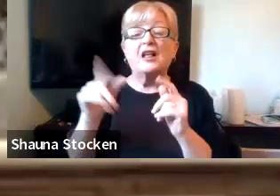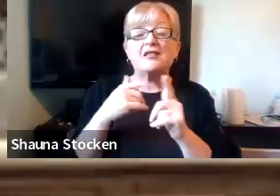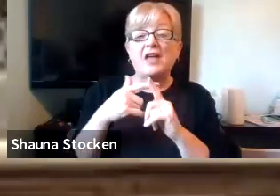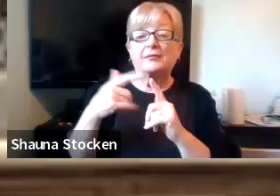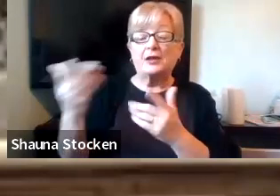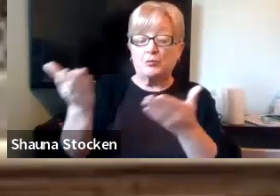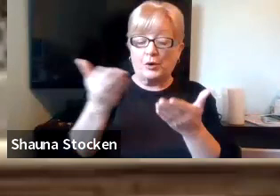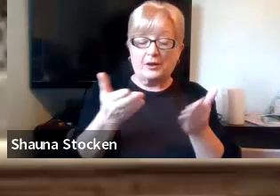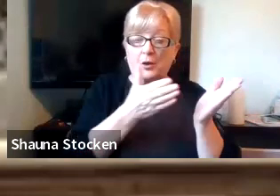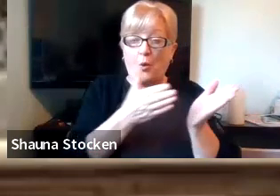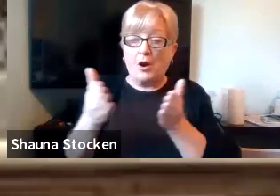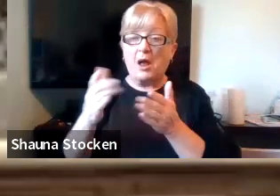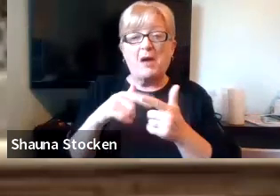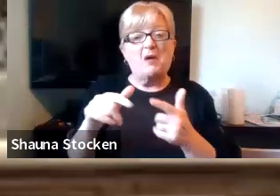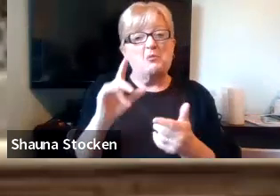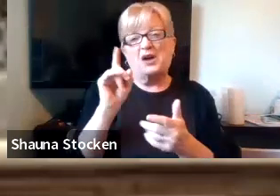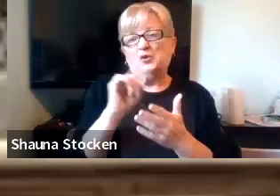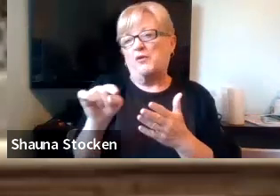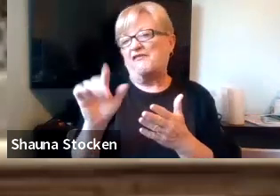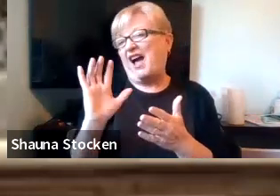take 1 to 5 minutes